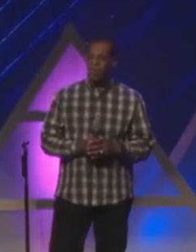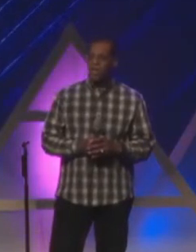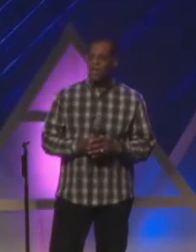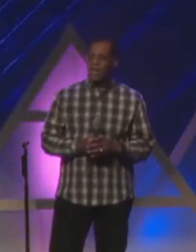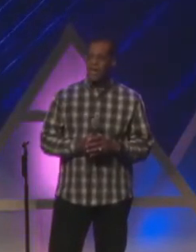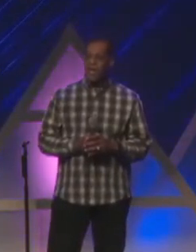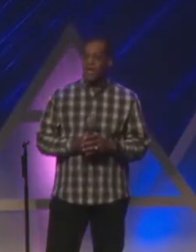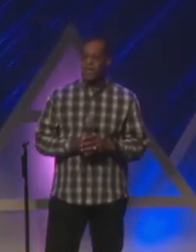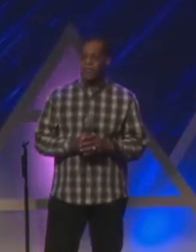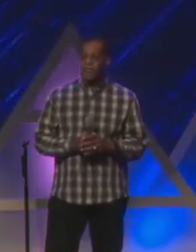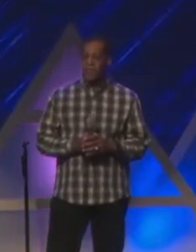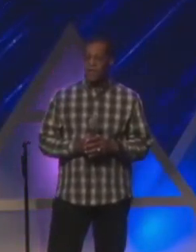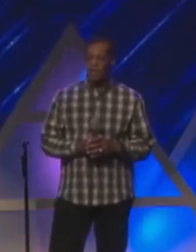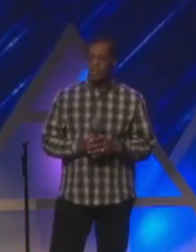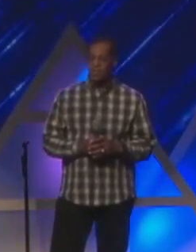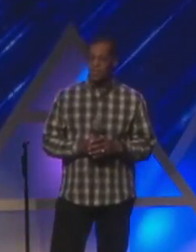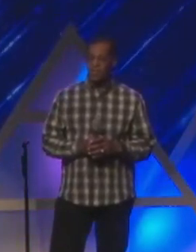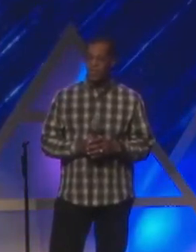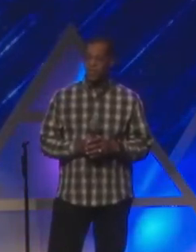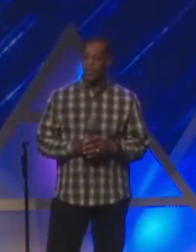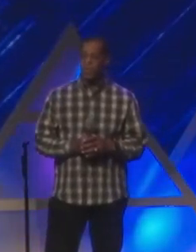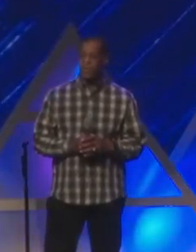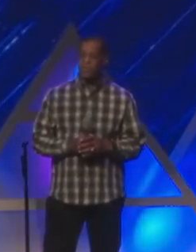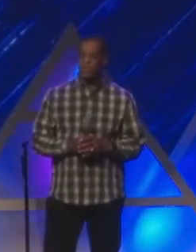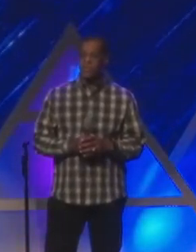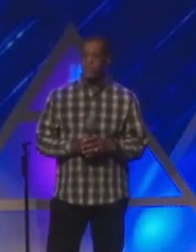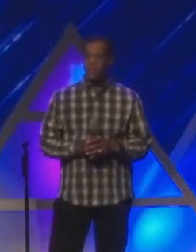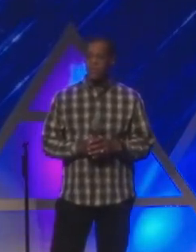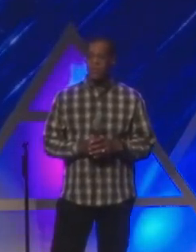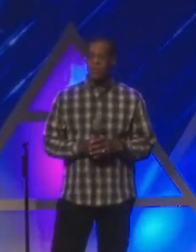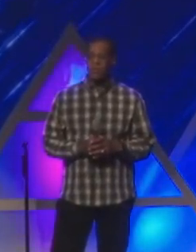All my life you have been so